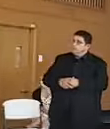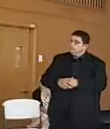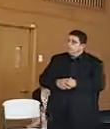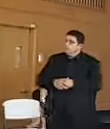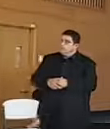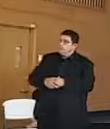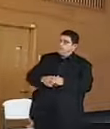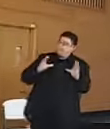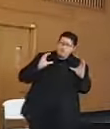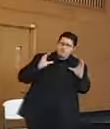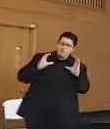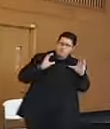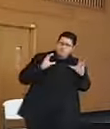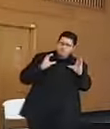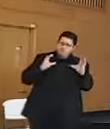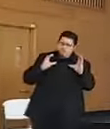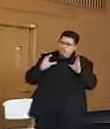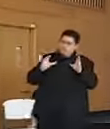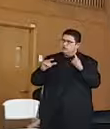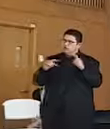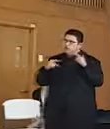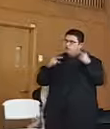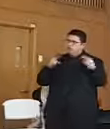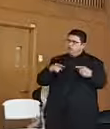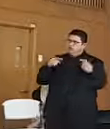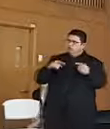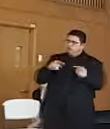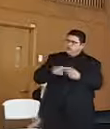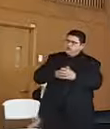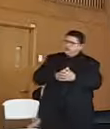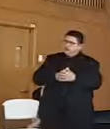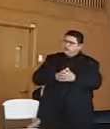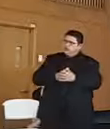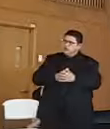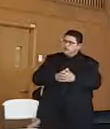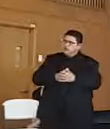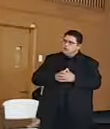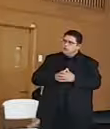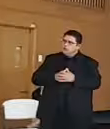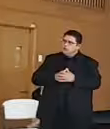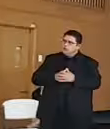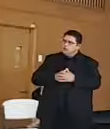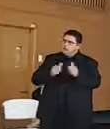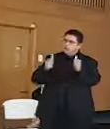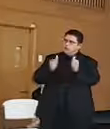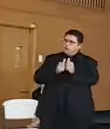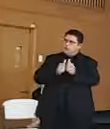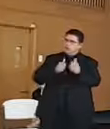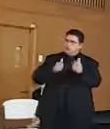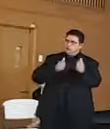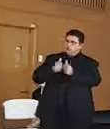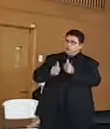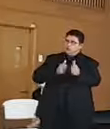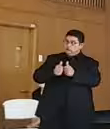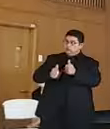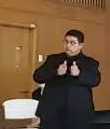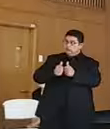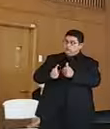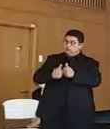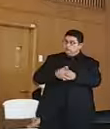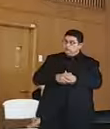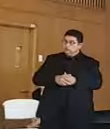The conversation is always the struggle about learning, but with the sports, that has been a big conversation in my newsroom